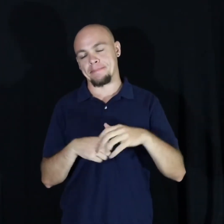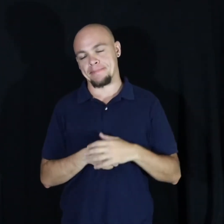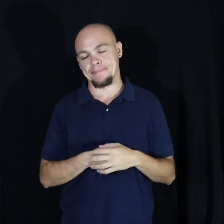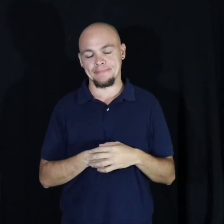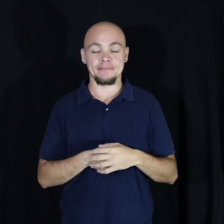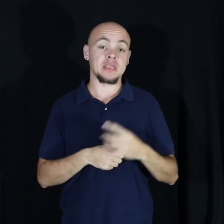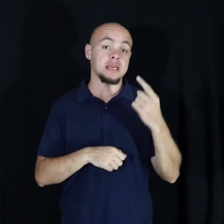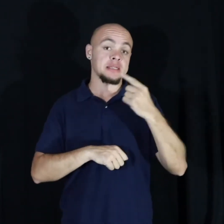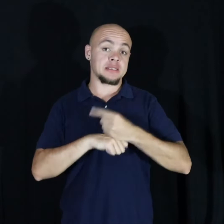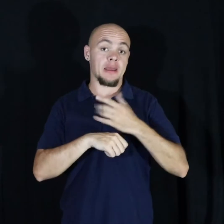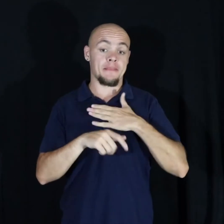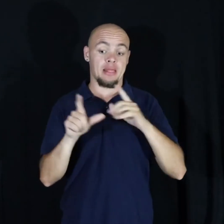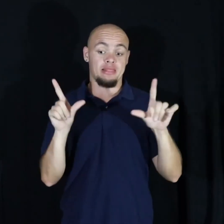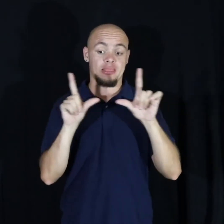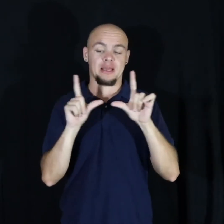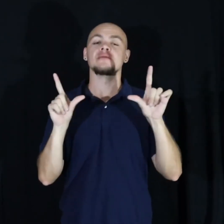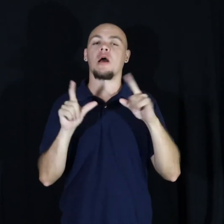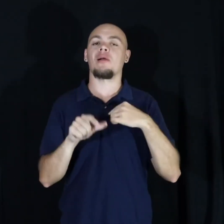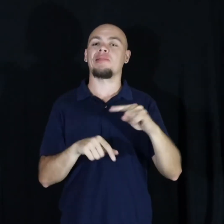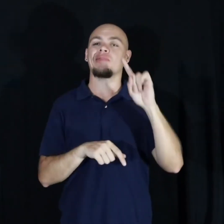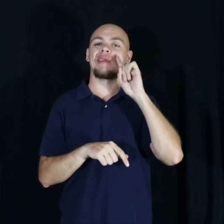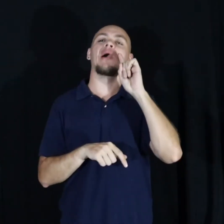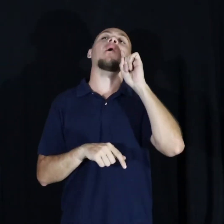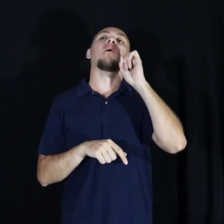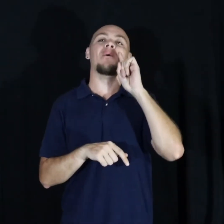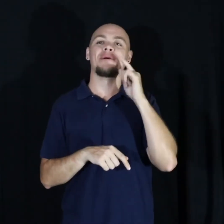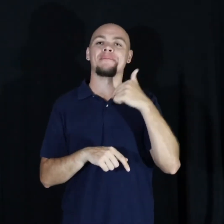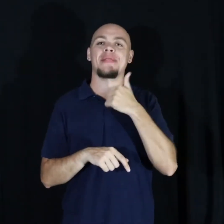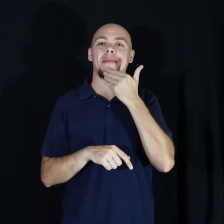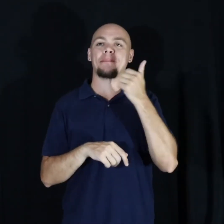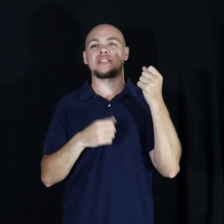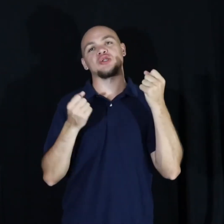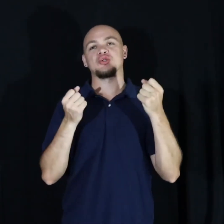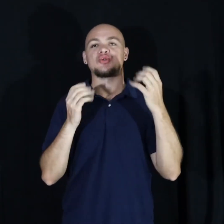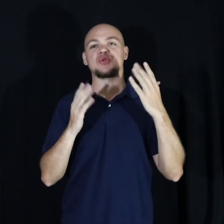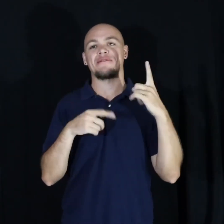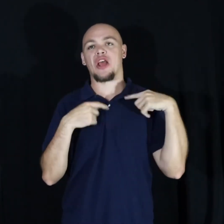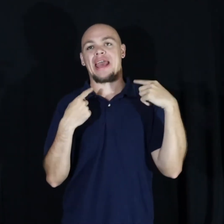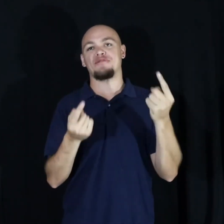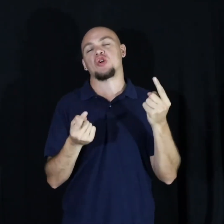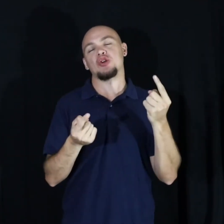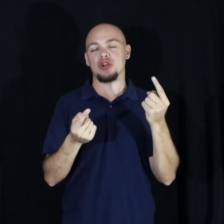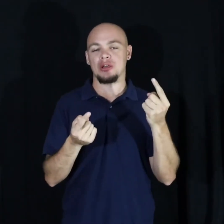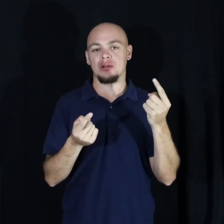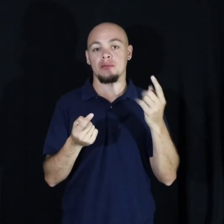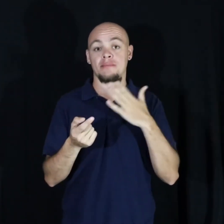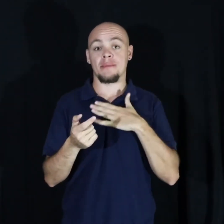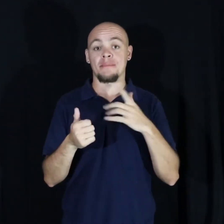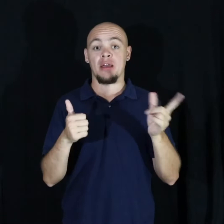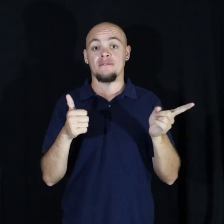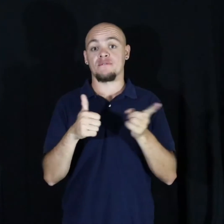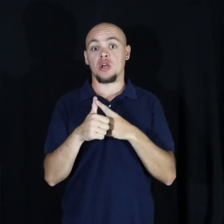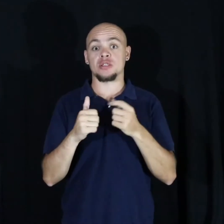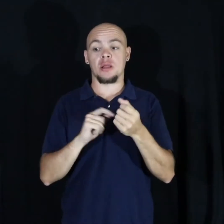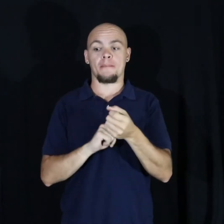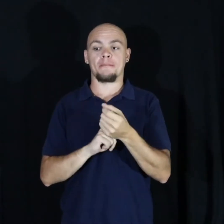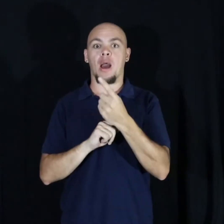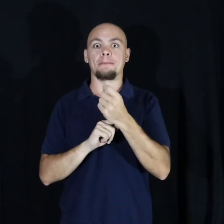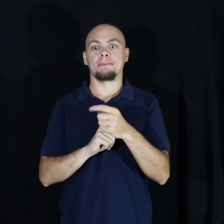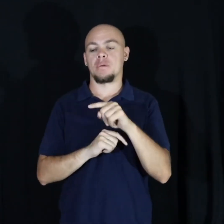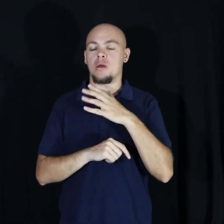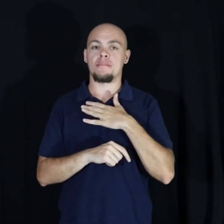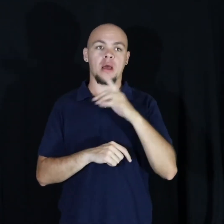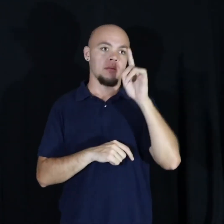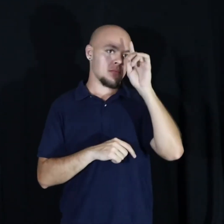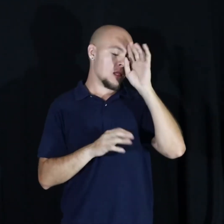day I received my license, I considered myself to be the best driver in the world. But then I got my first notification, and my monkey